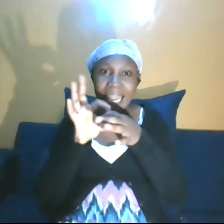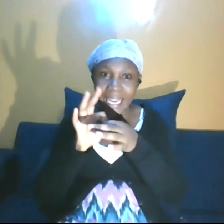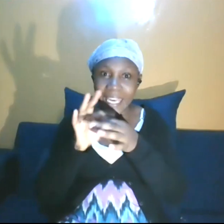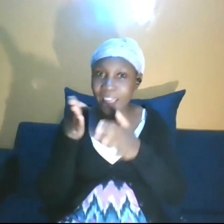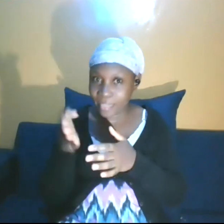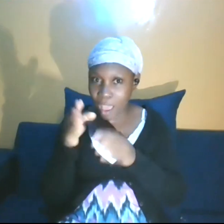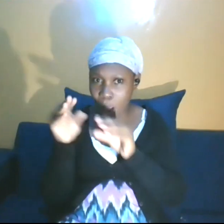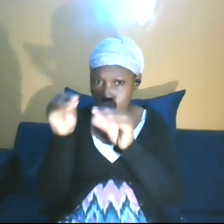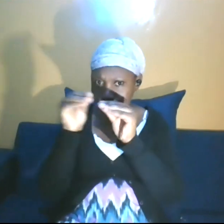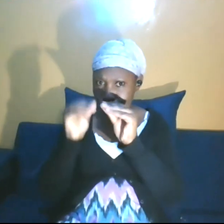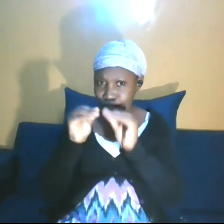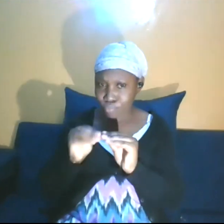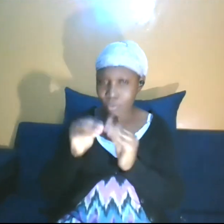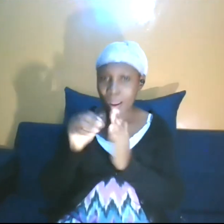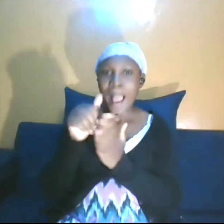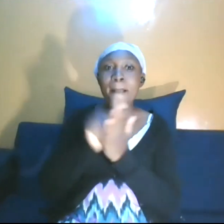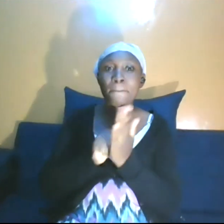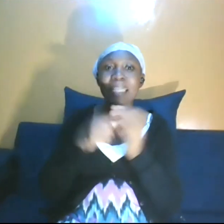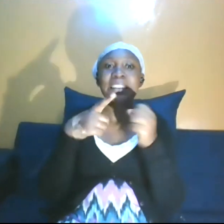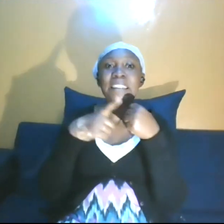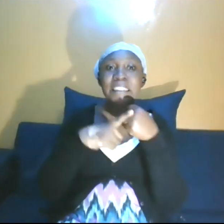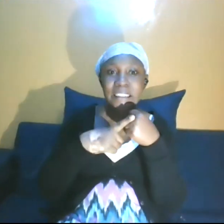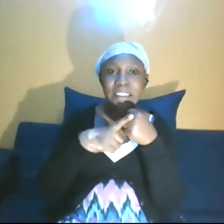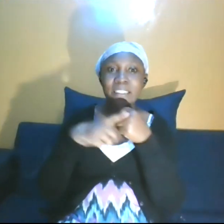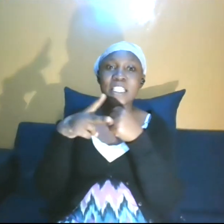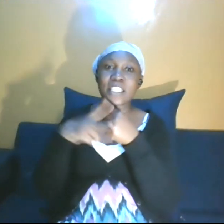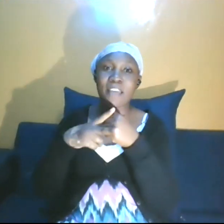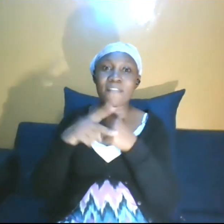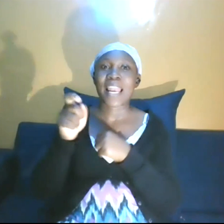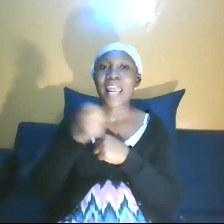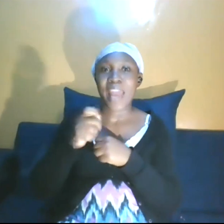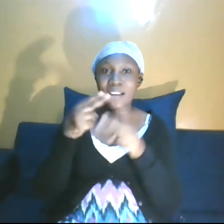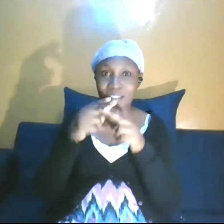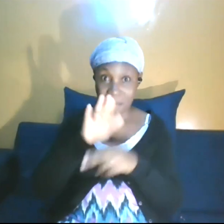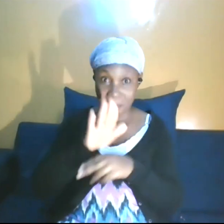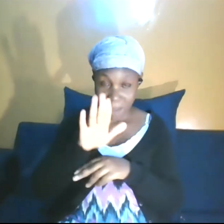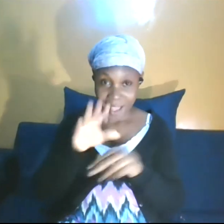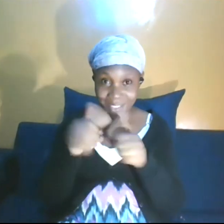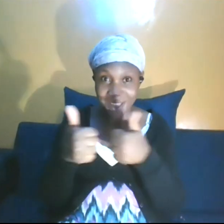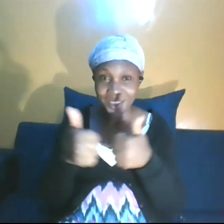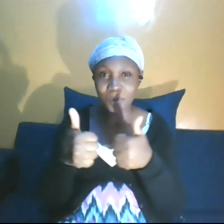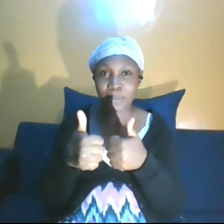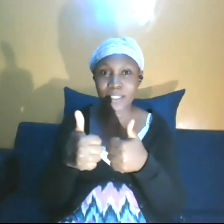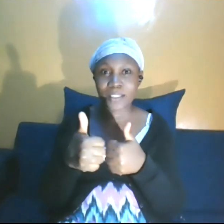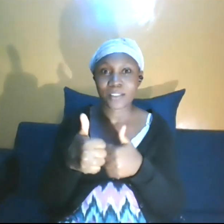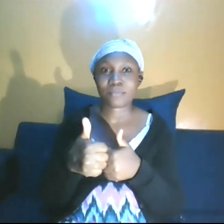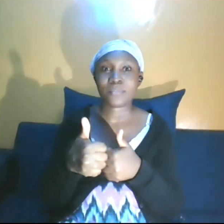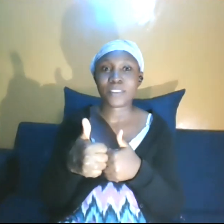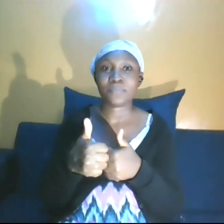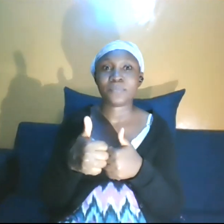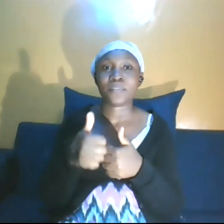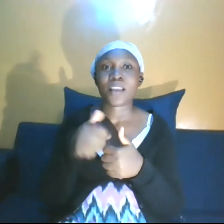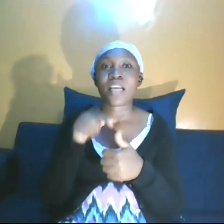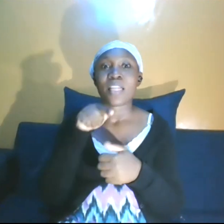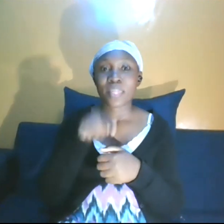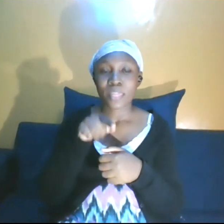please put your name there. So click on that link on the chat and go put your name there. This call has been